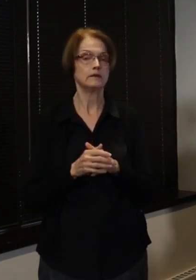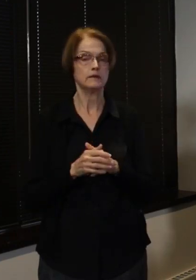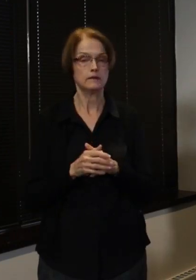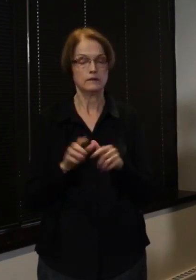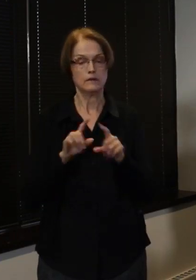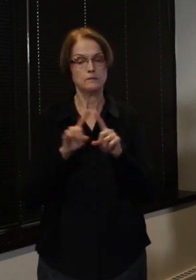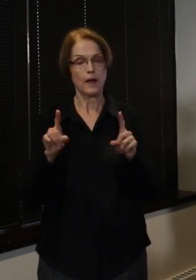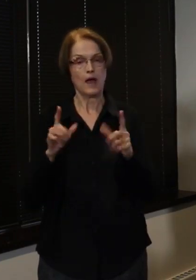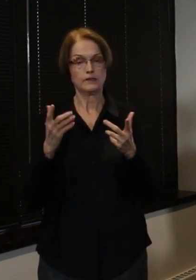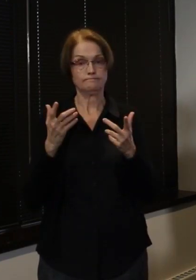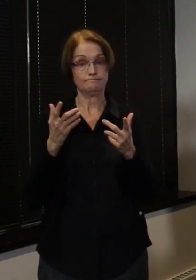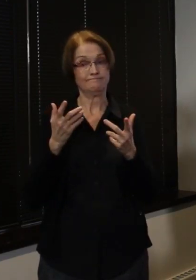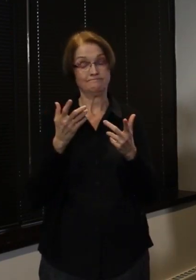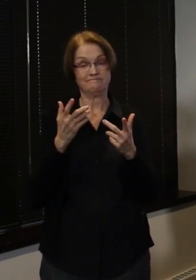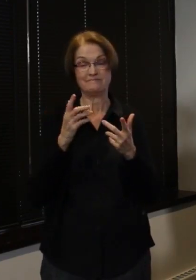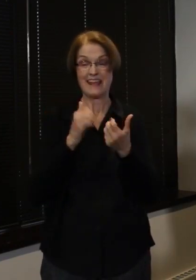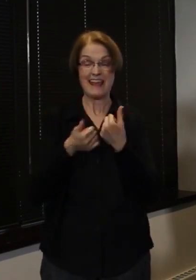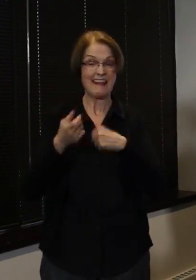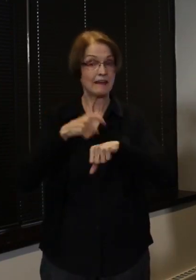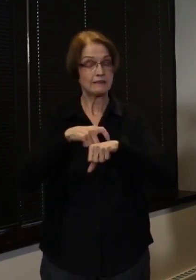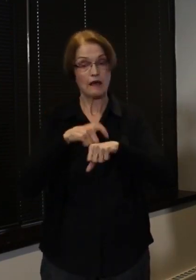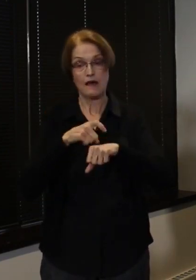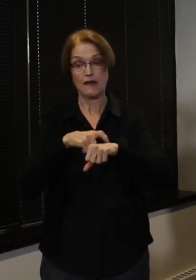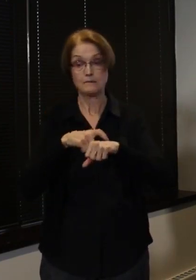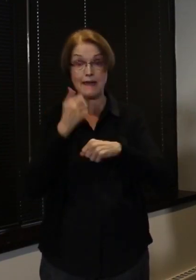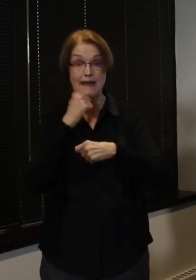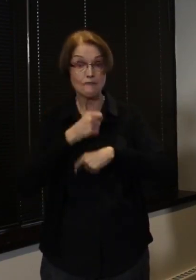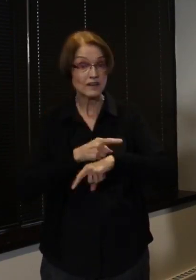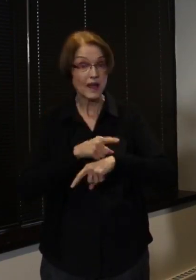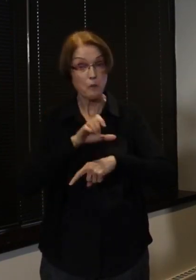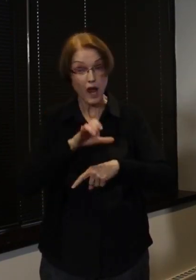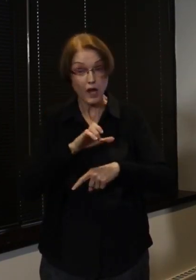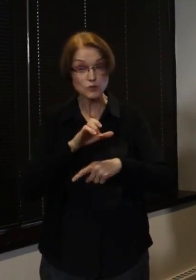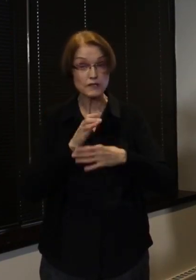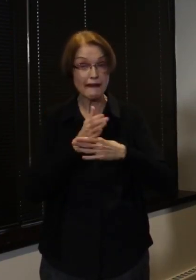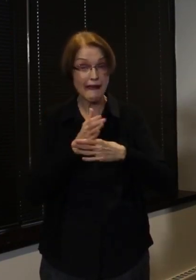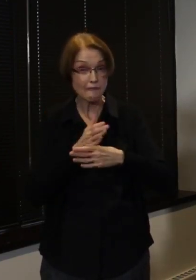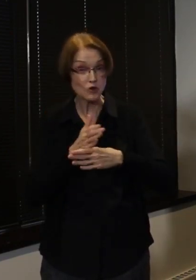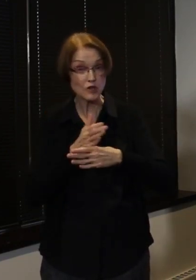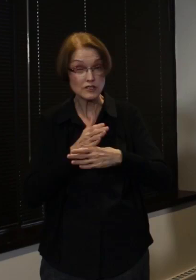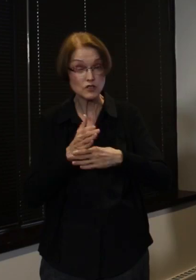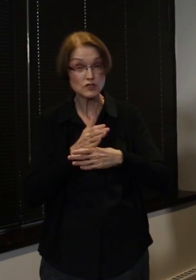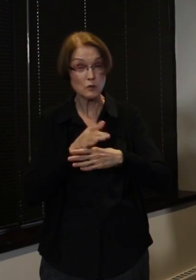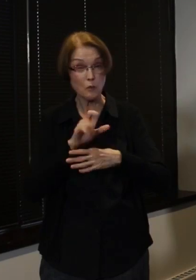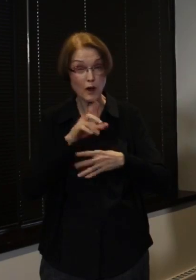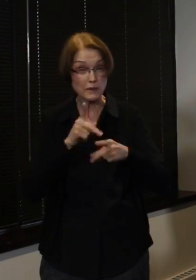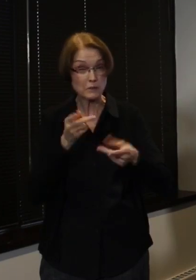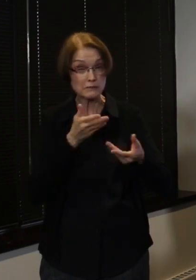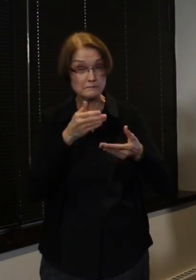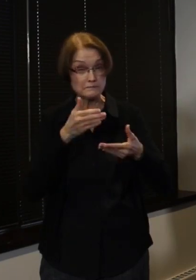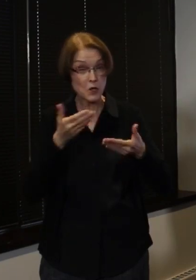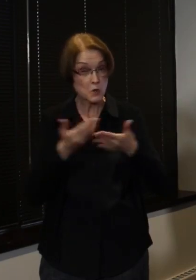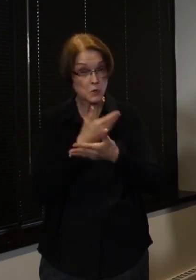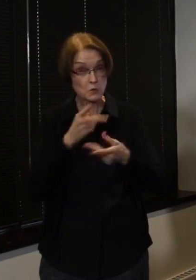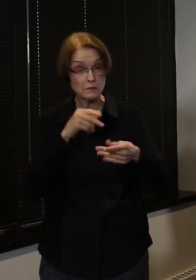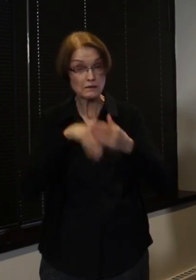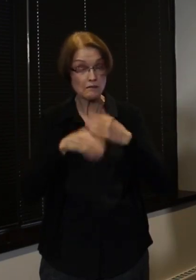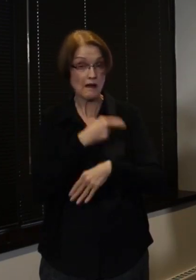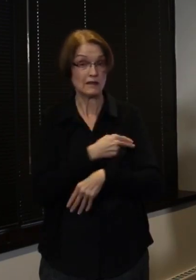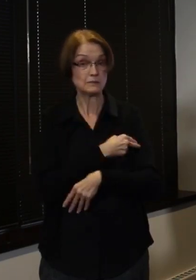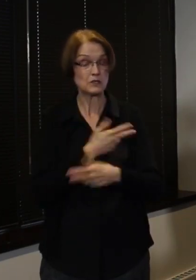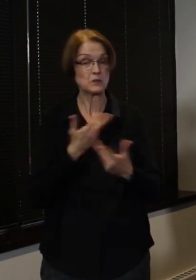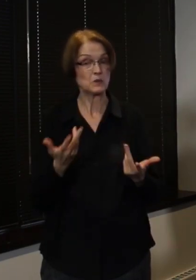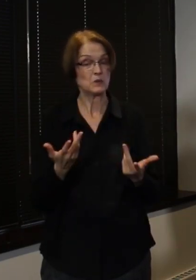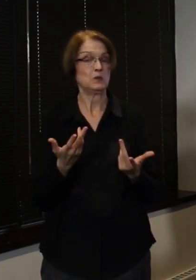hovering around that 100 admissions a day mark over a 7-day rolling average, I can't